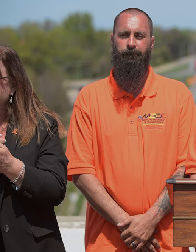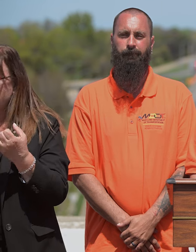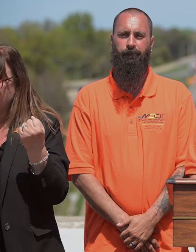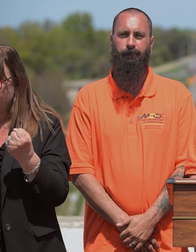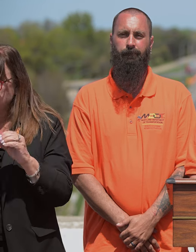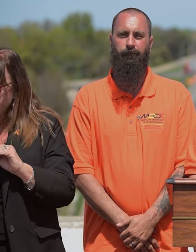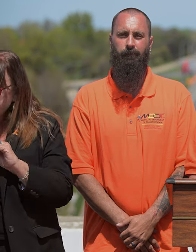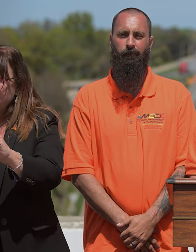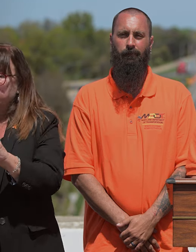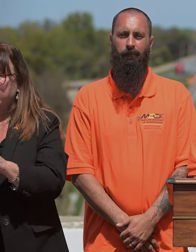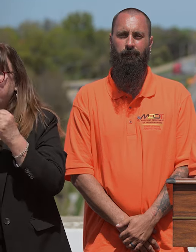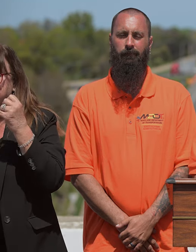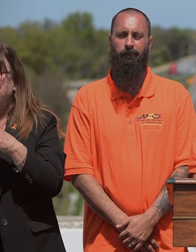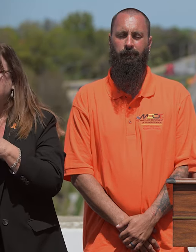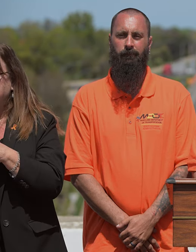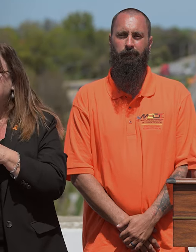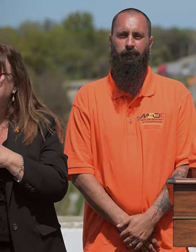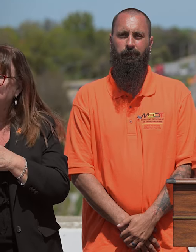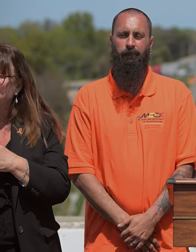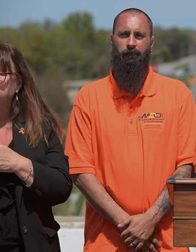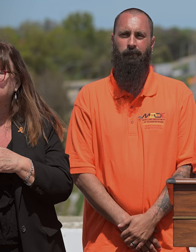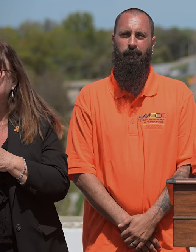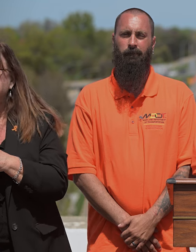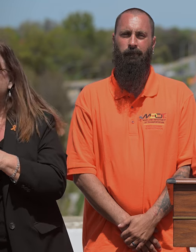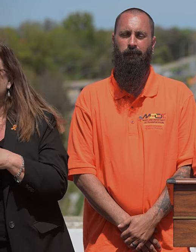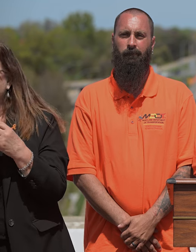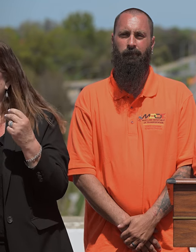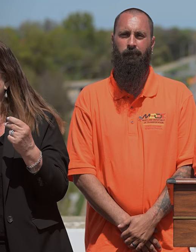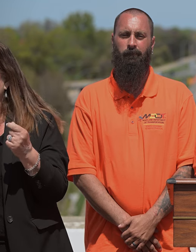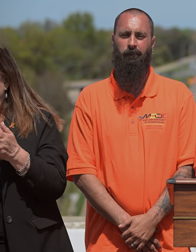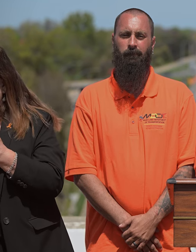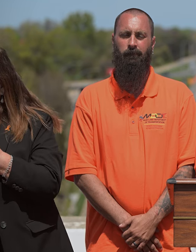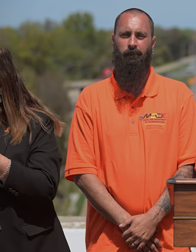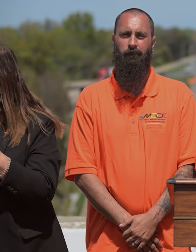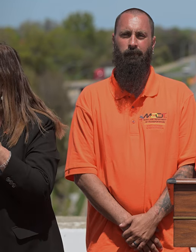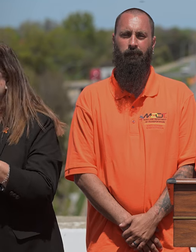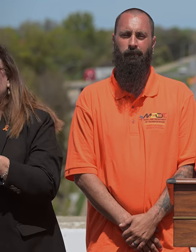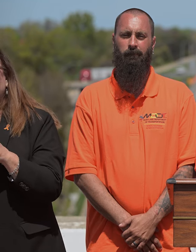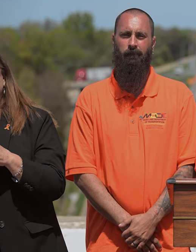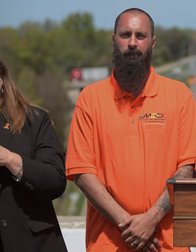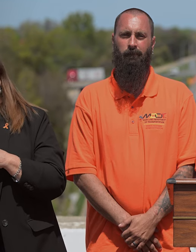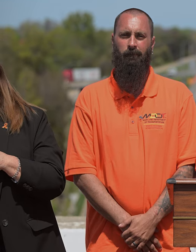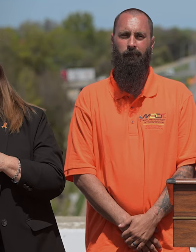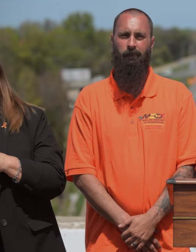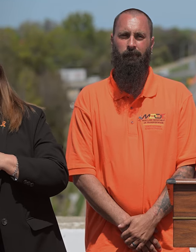forward multiple feet down the road. I quickly took a head count. You can't imagine my relief when I